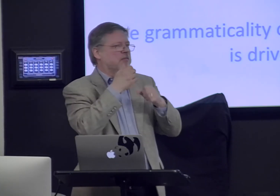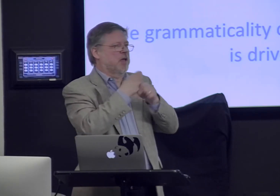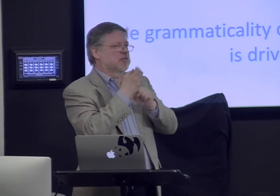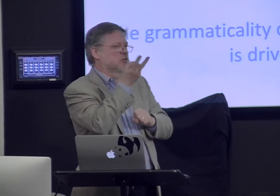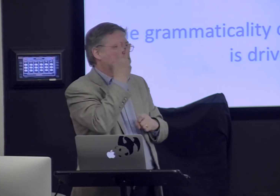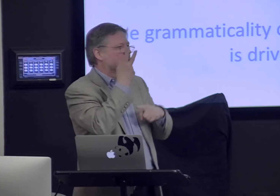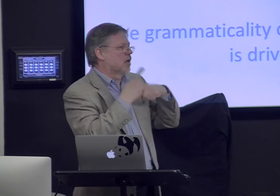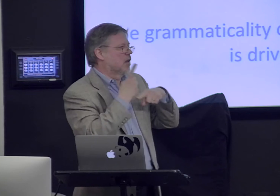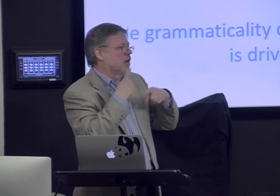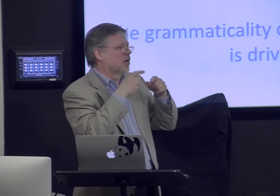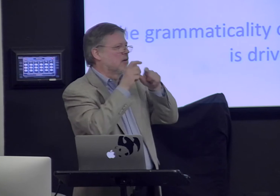were